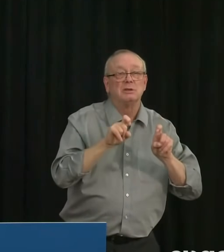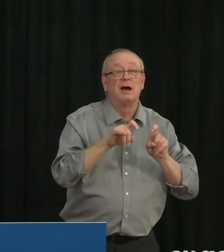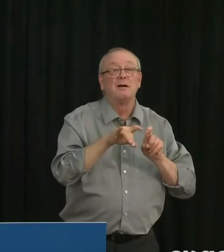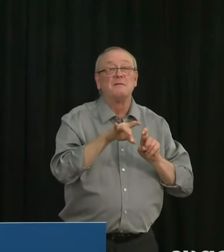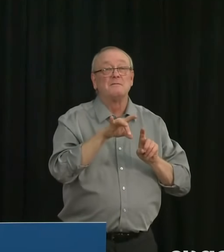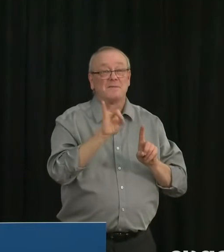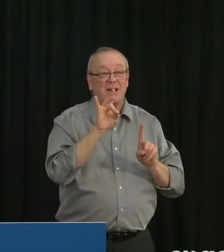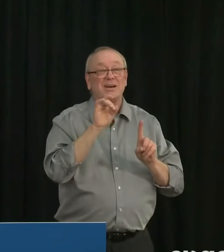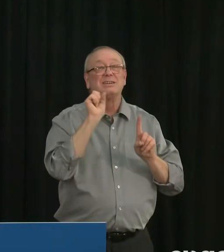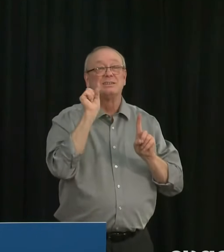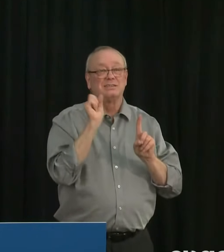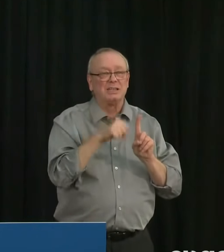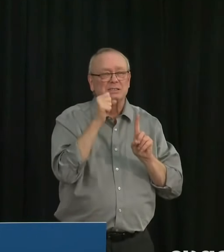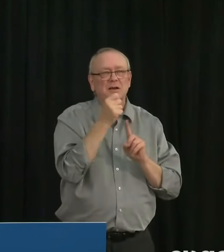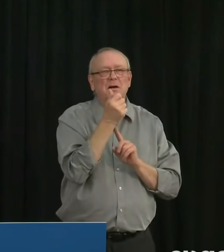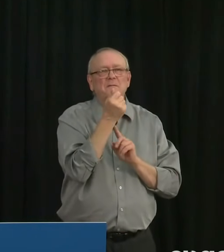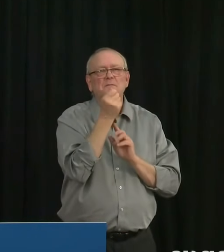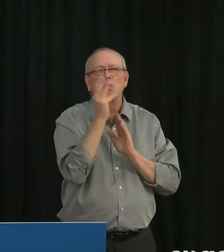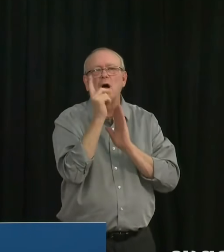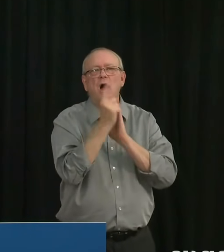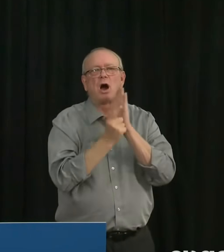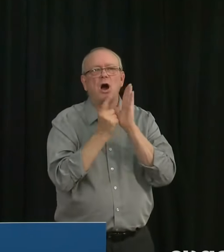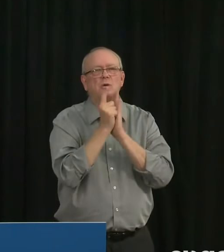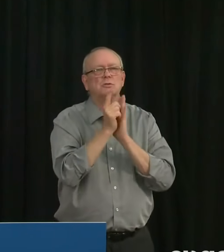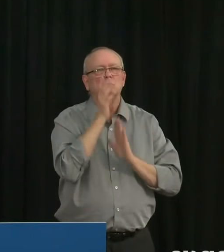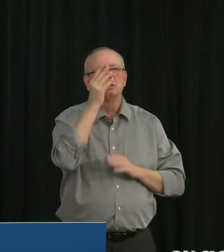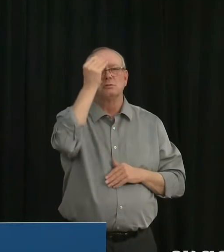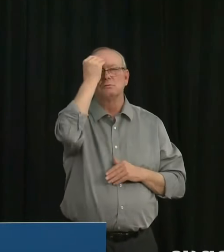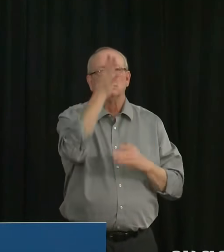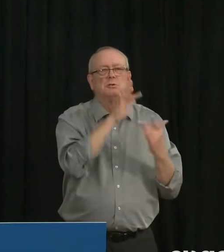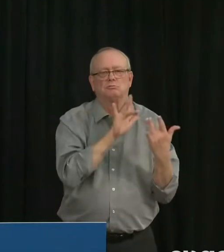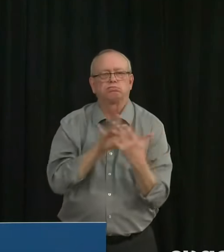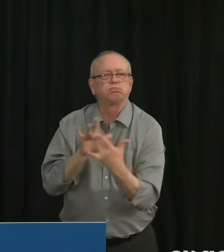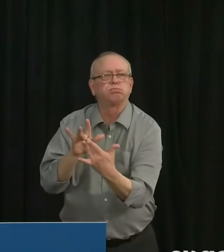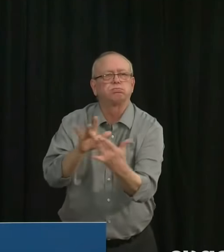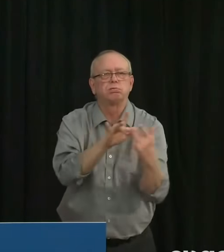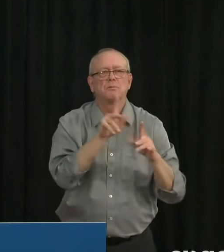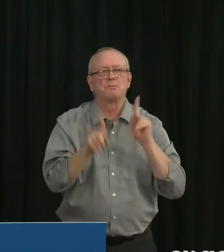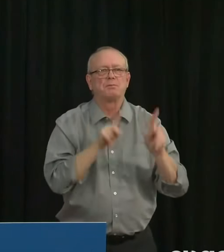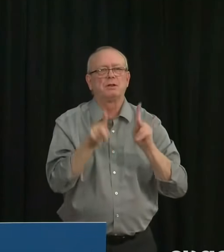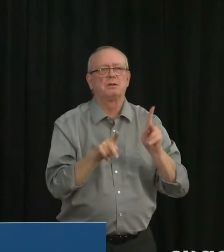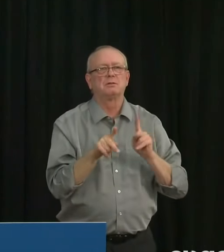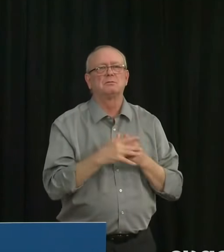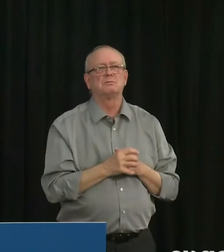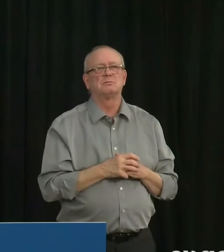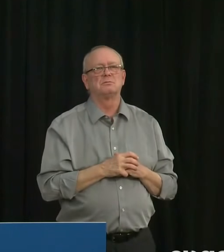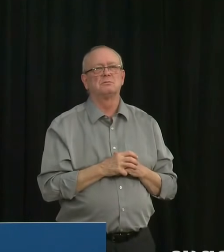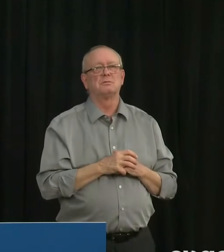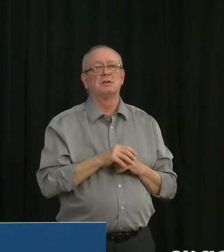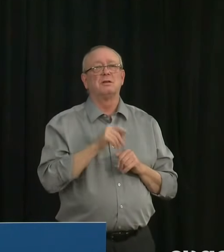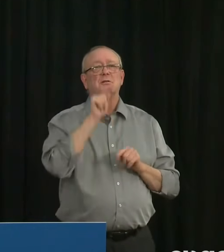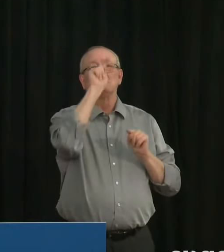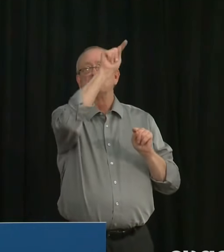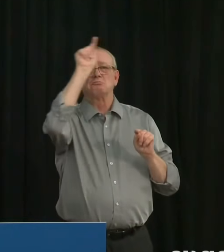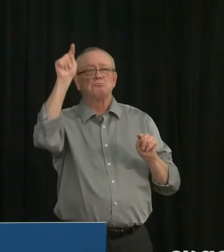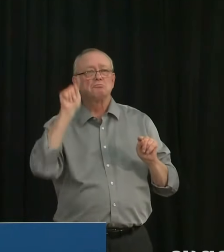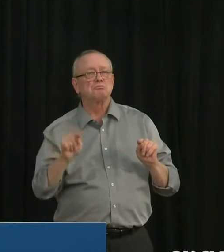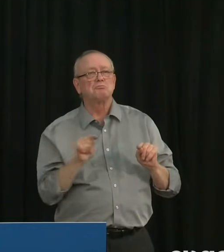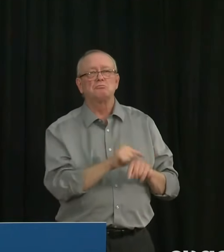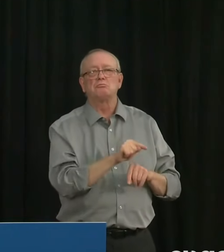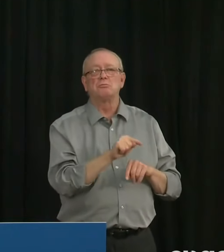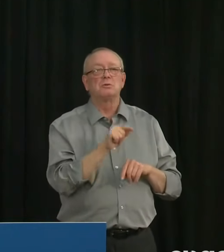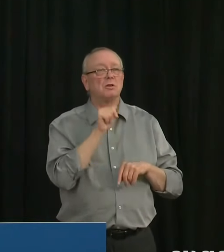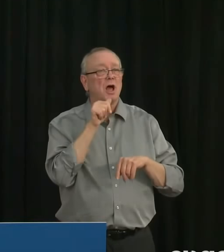cases within hours, reducing the need for patient samples to be transported to centralized public laboratories for